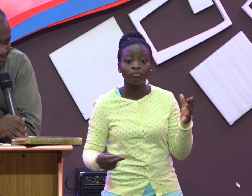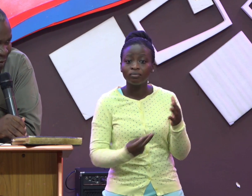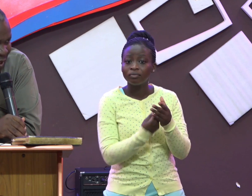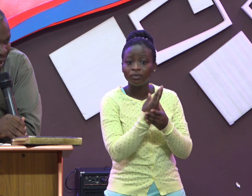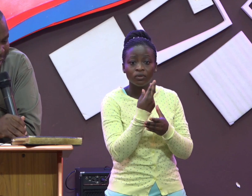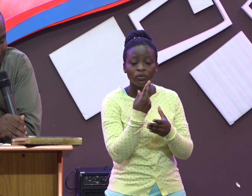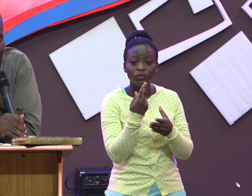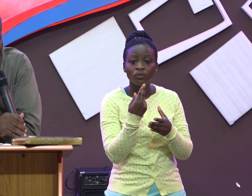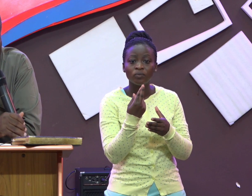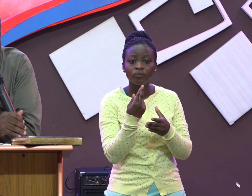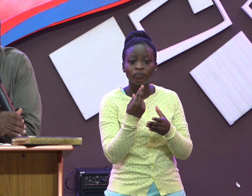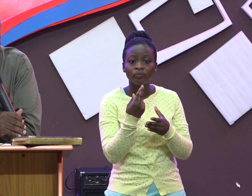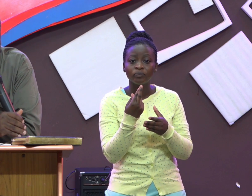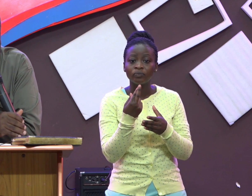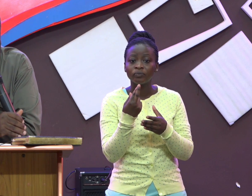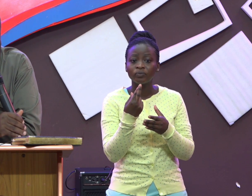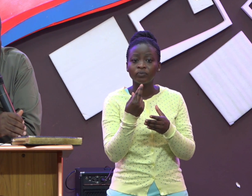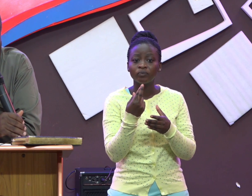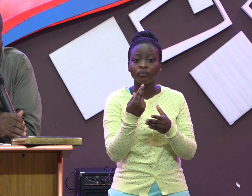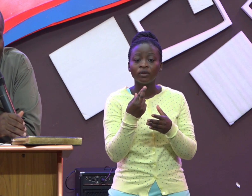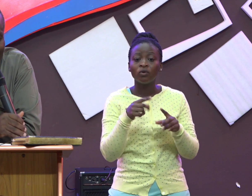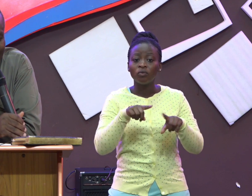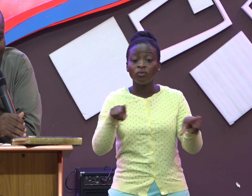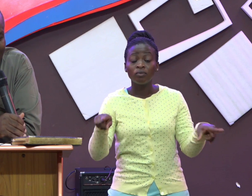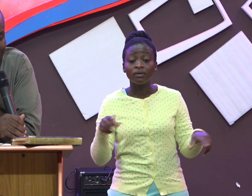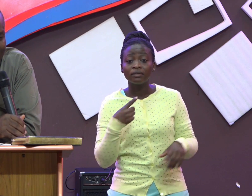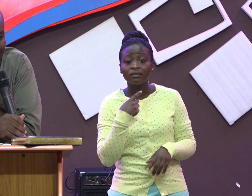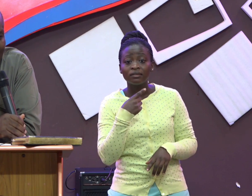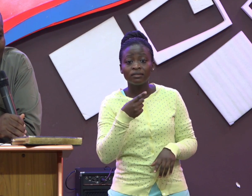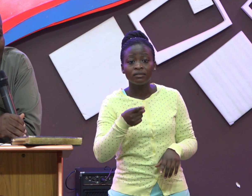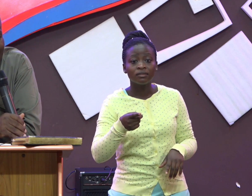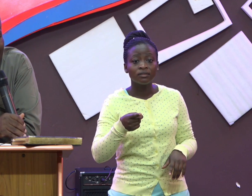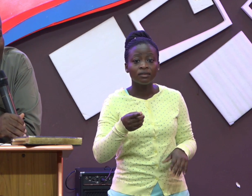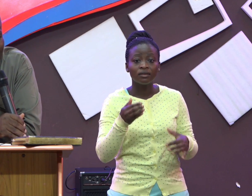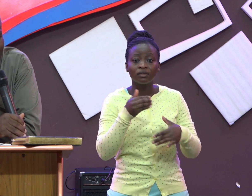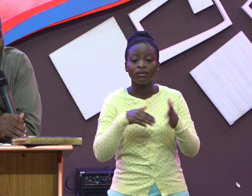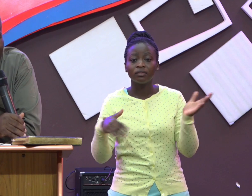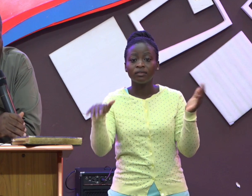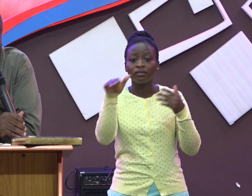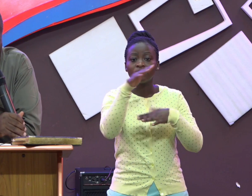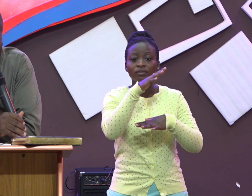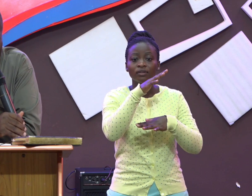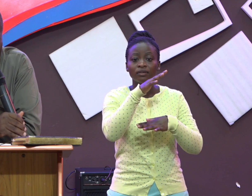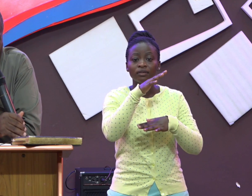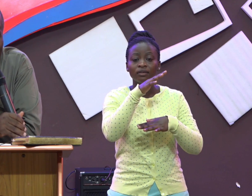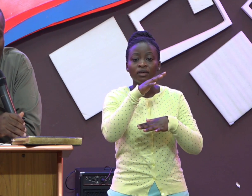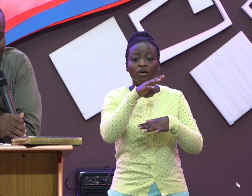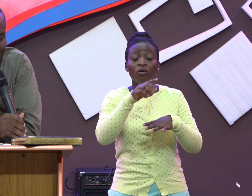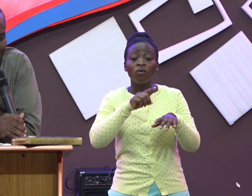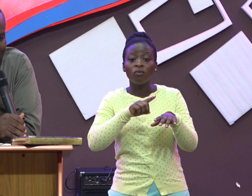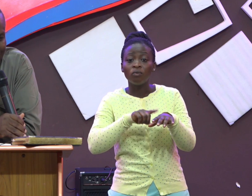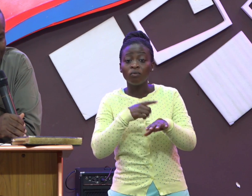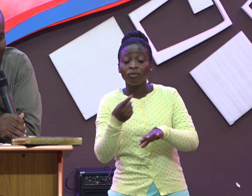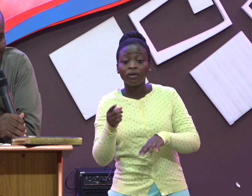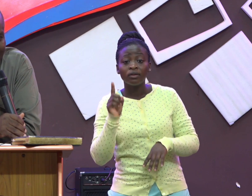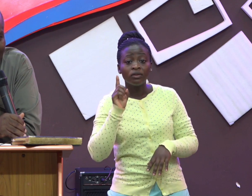some development in the spirit? We said in the evening that how you get to know is when the